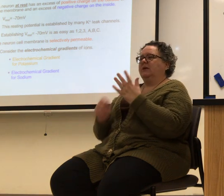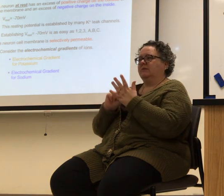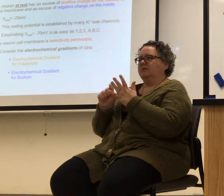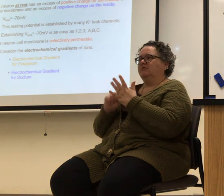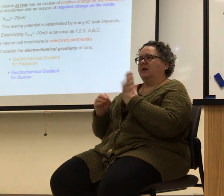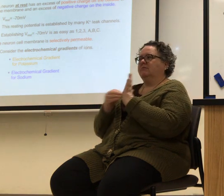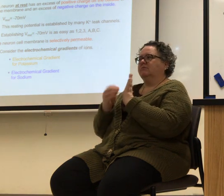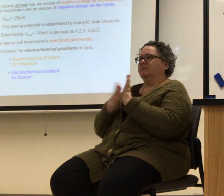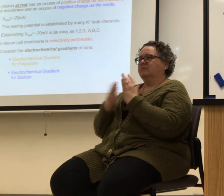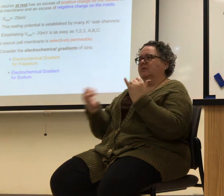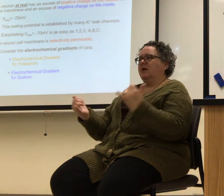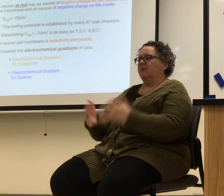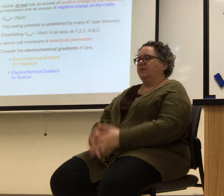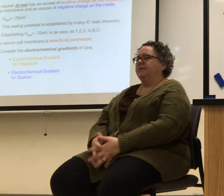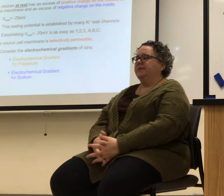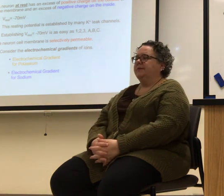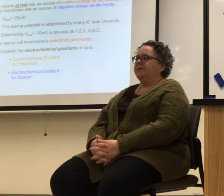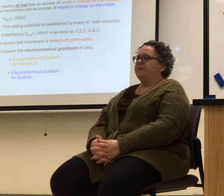Sodium,